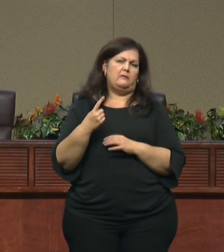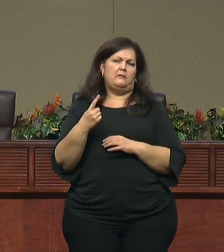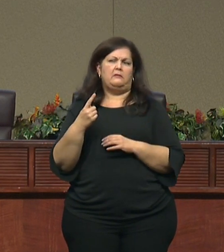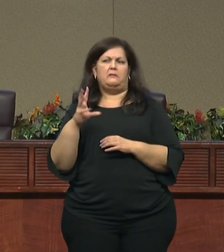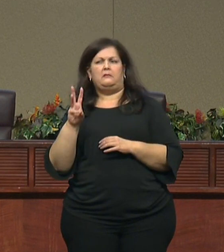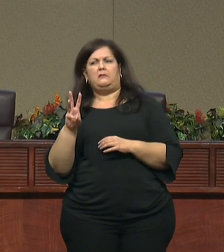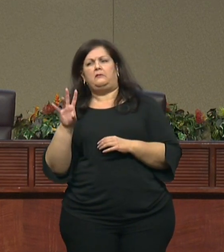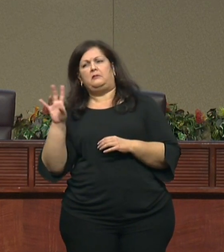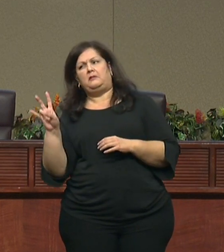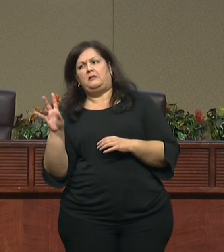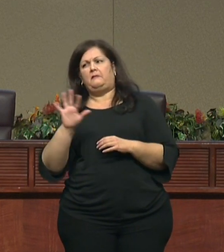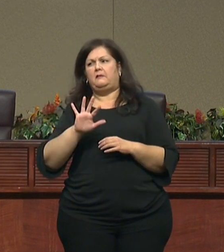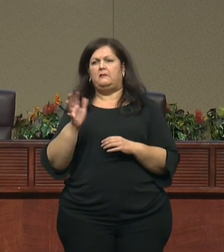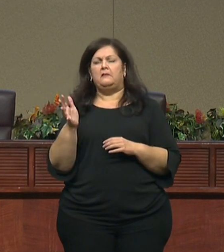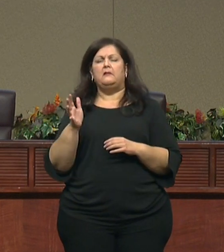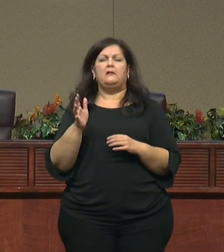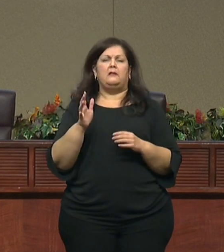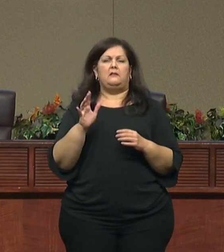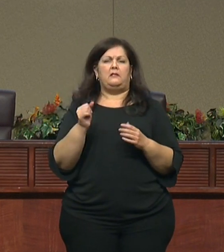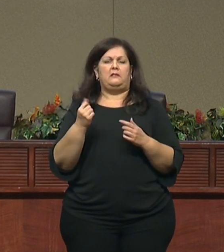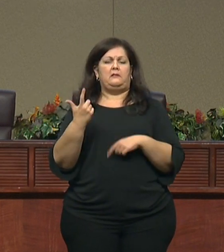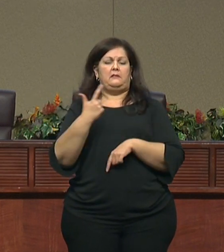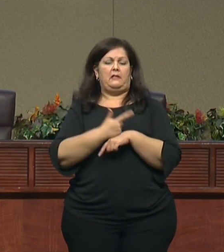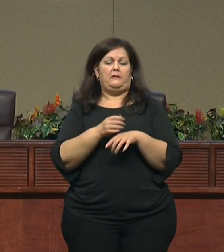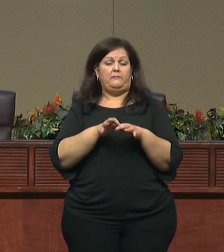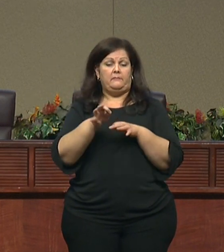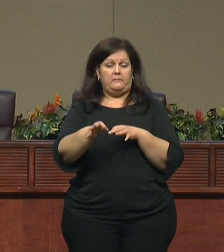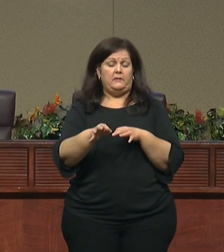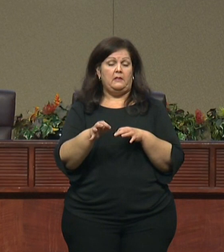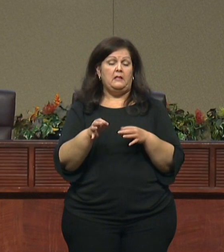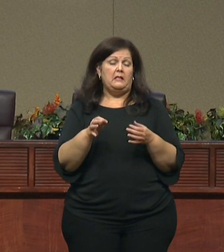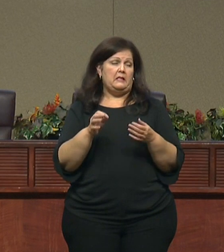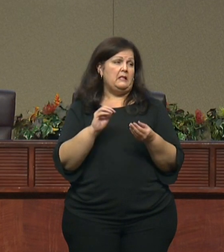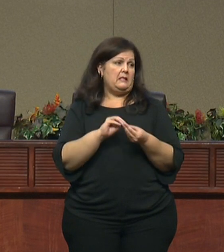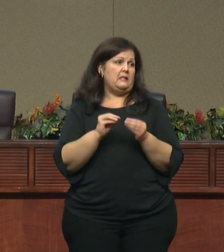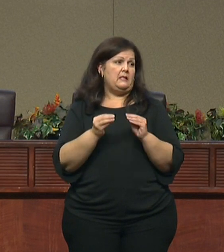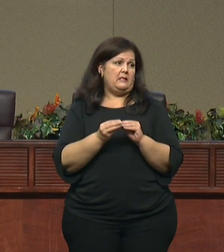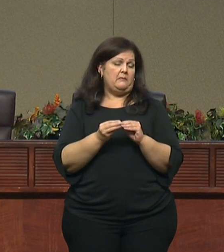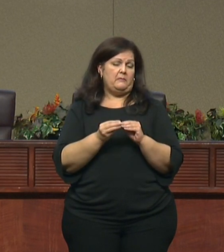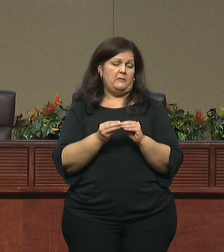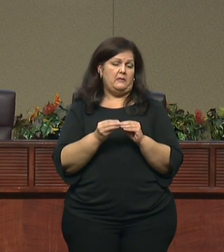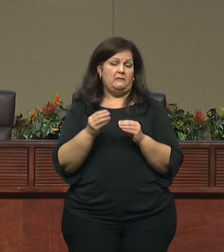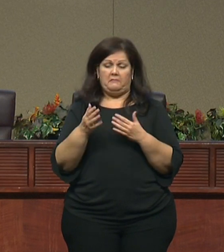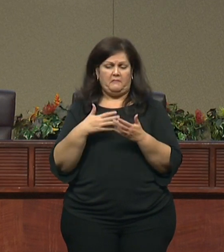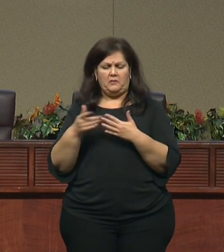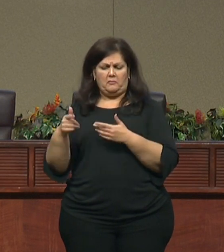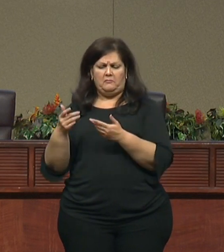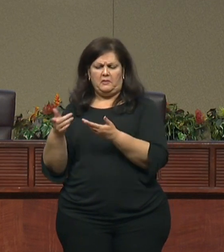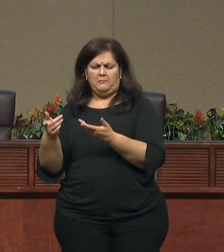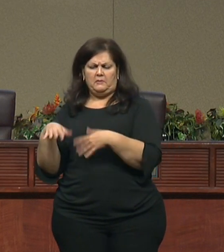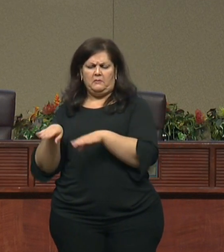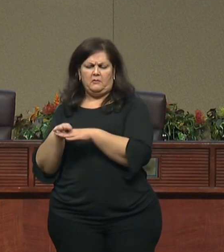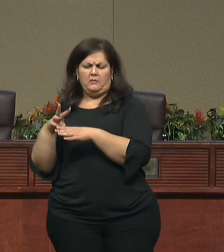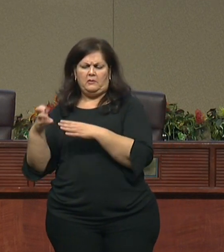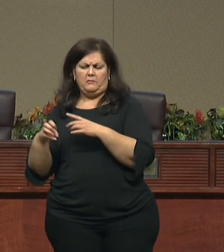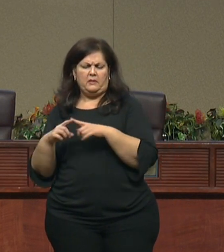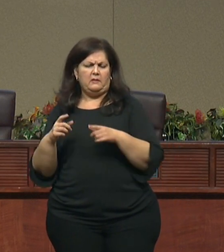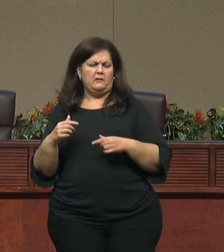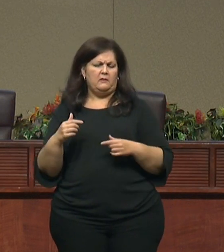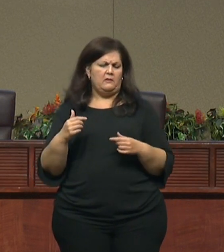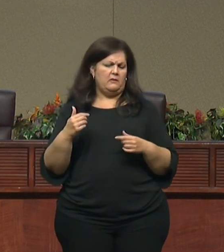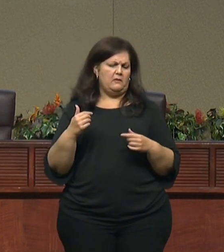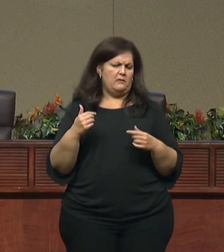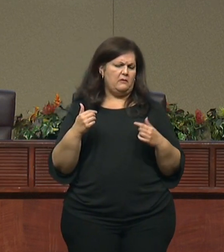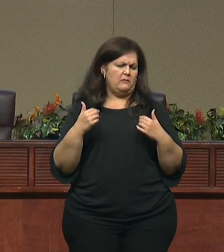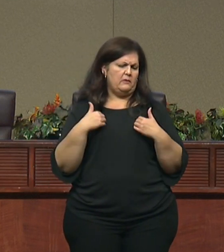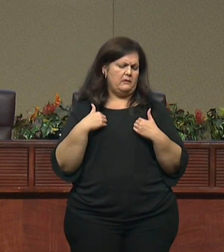were extreme days. Our numbers are, even with the places closed, we got a hovering